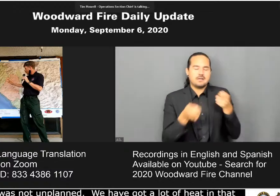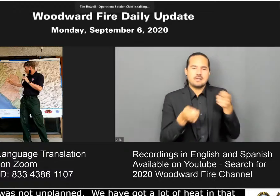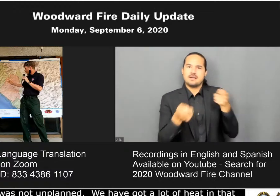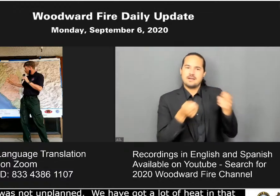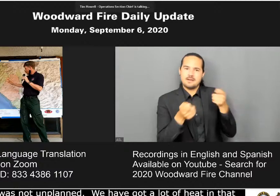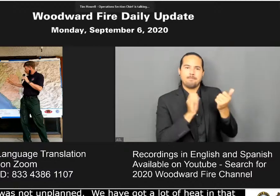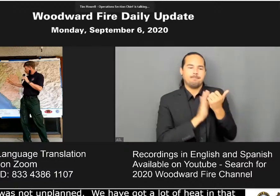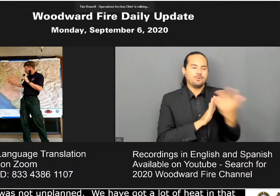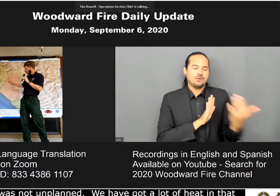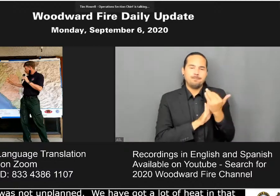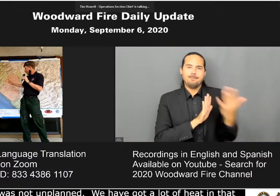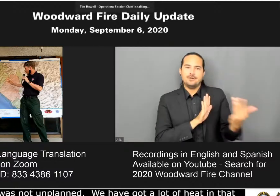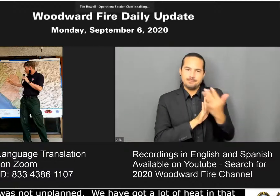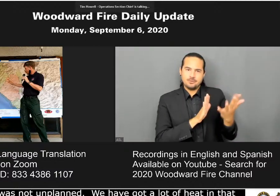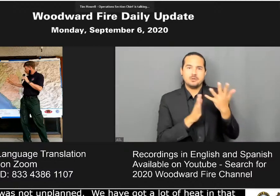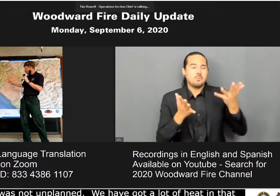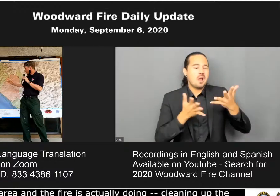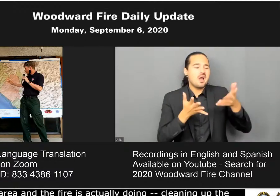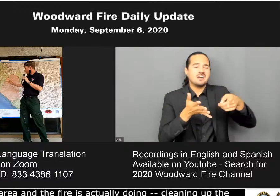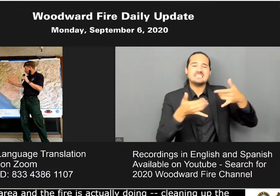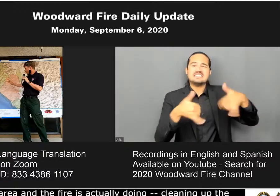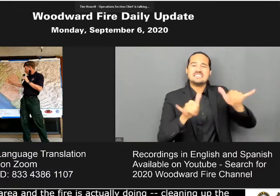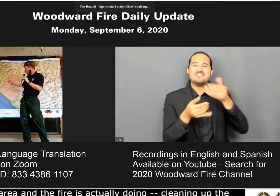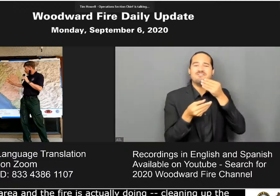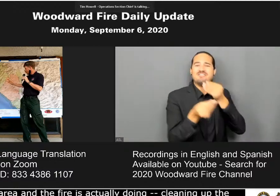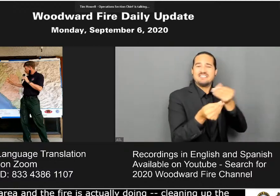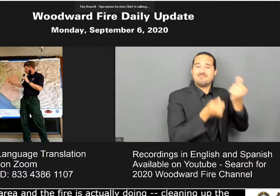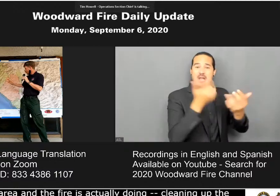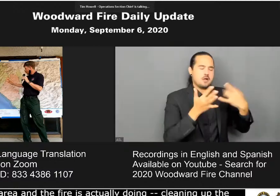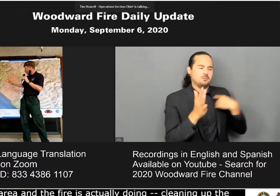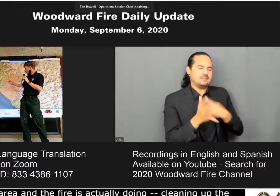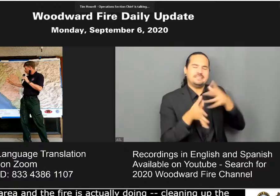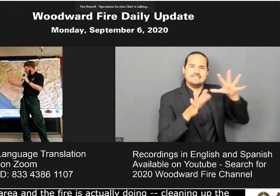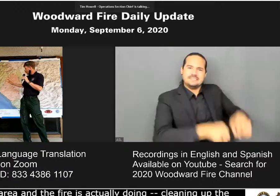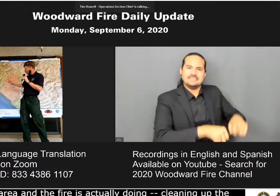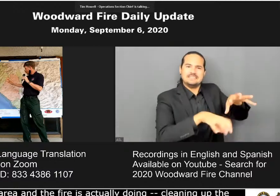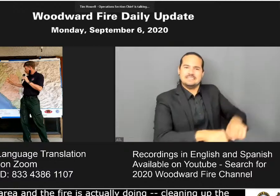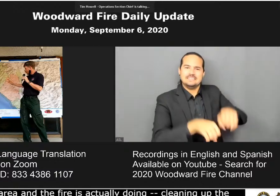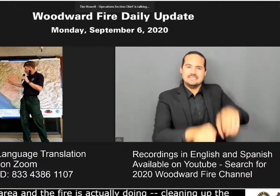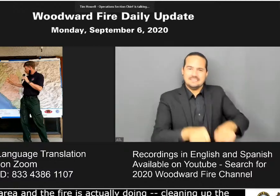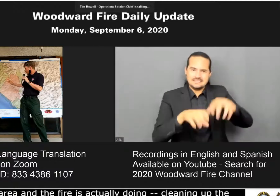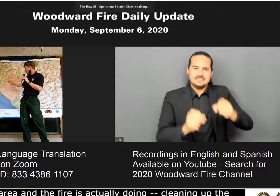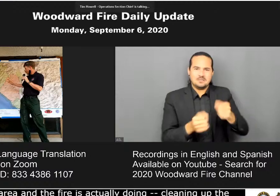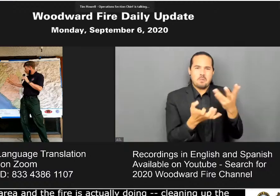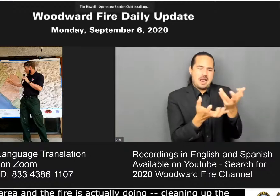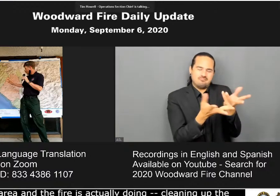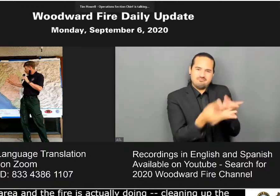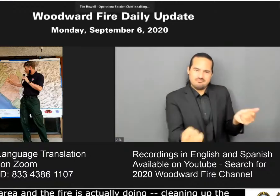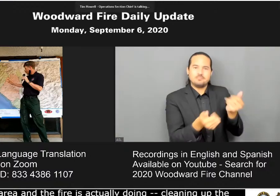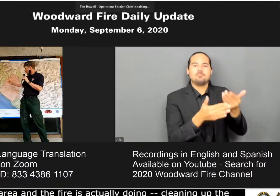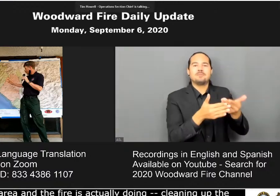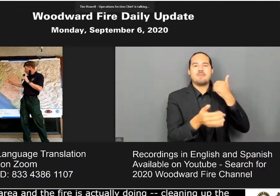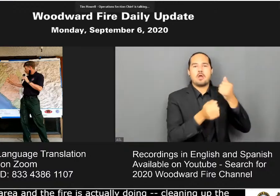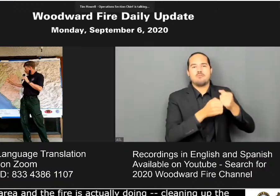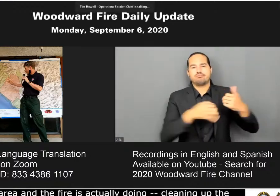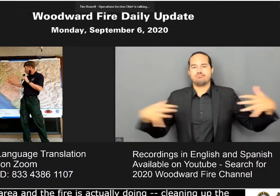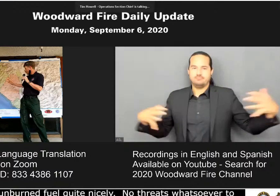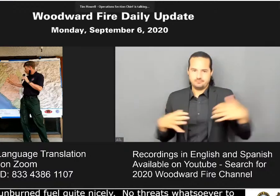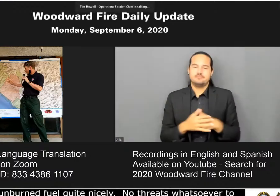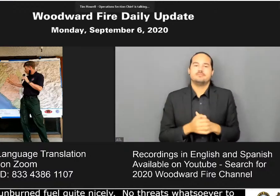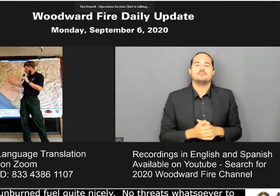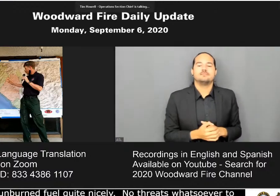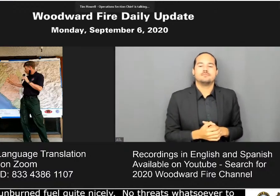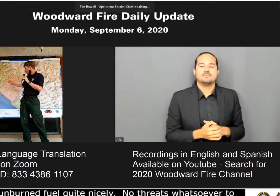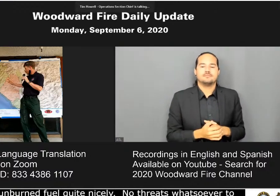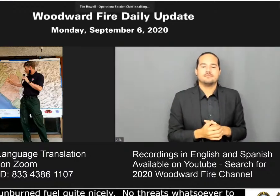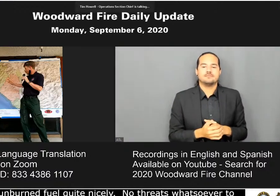No threats whatsoever to the containment lines. And down on the Tango Division, we still have folks in there that